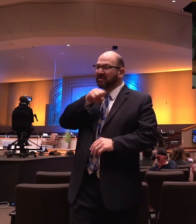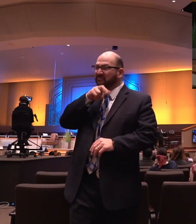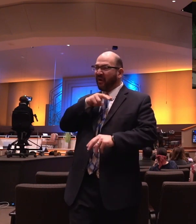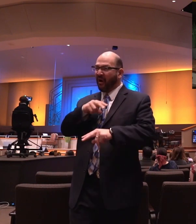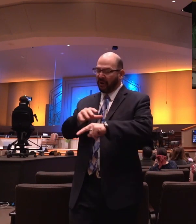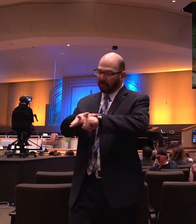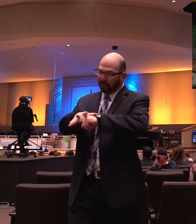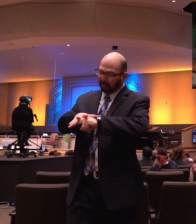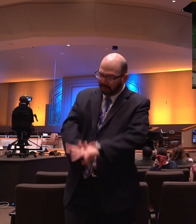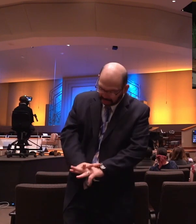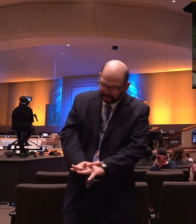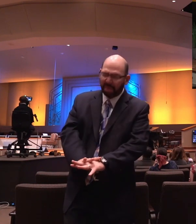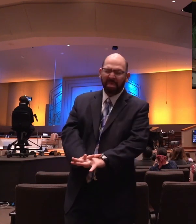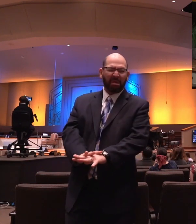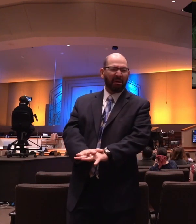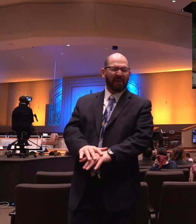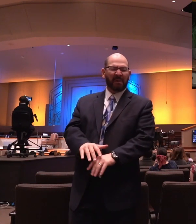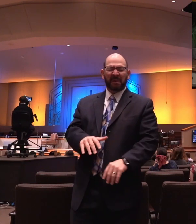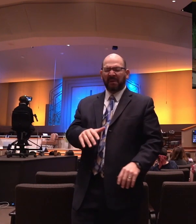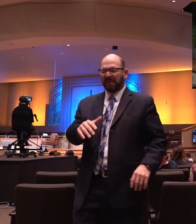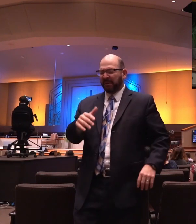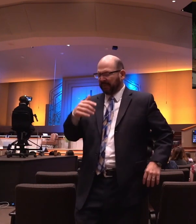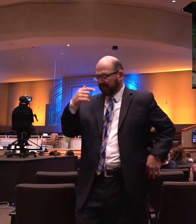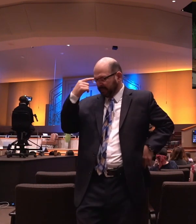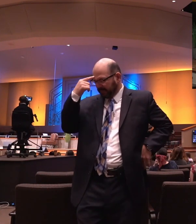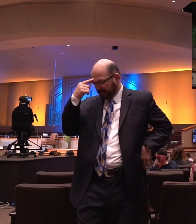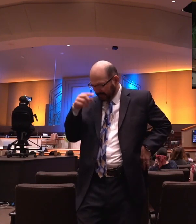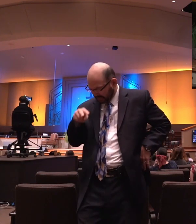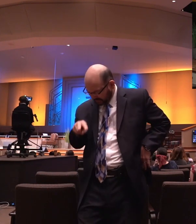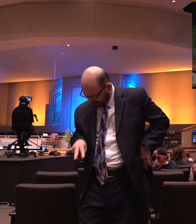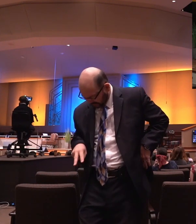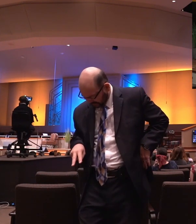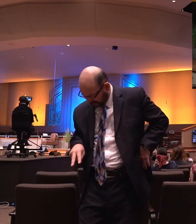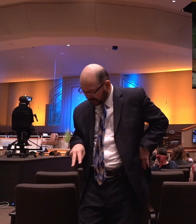And he's thinking, what is this?